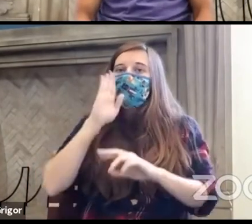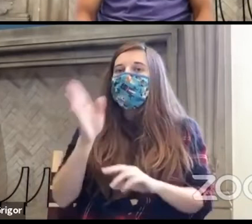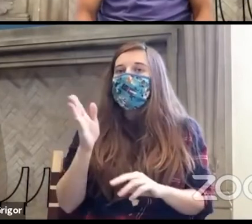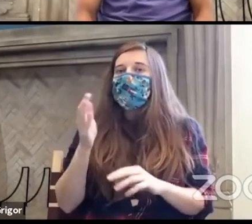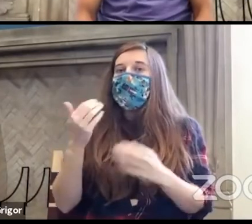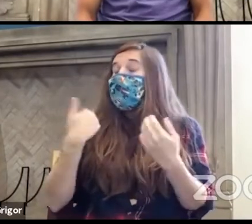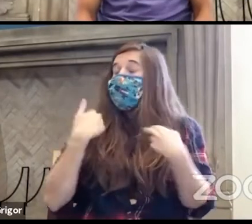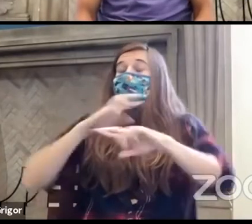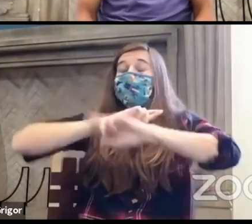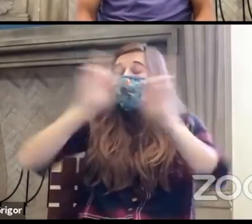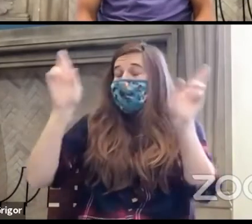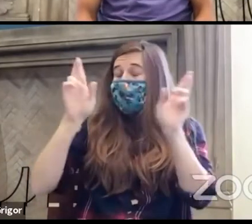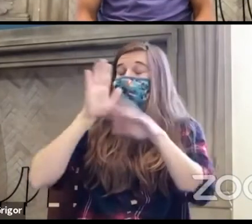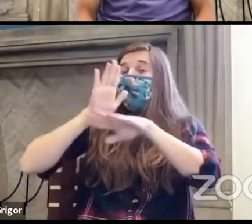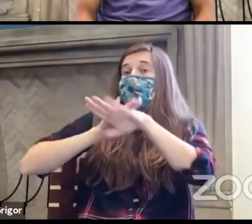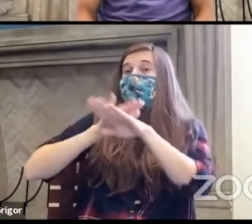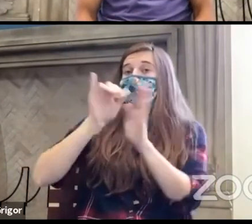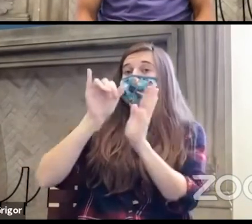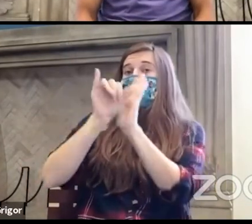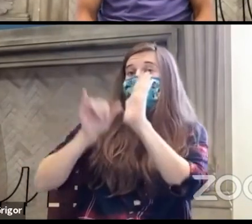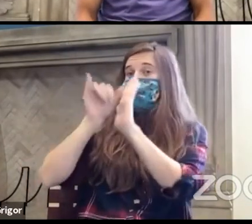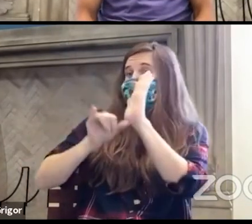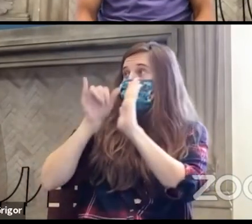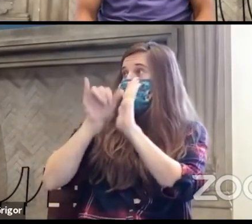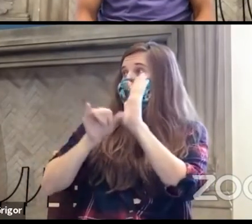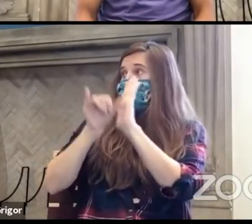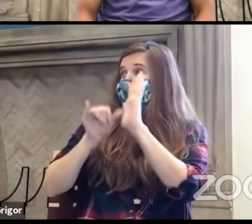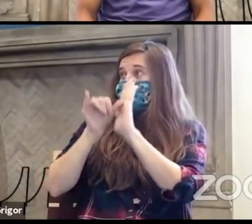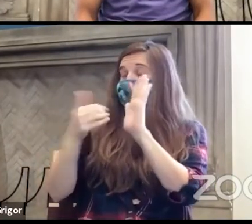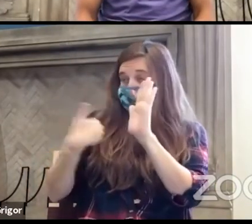So we already have short films on YouTube.